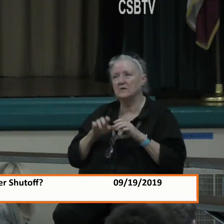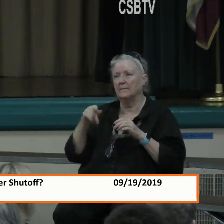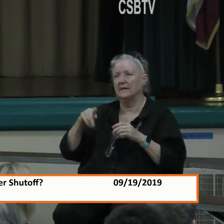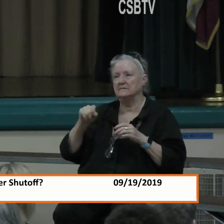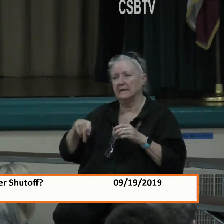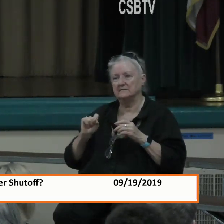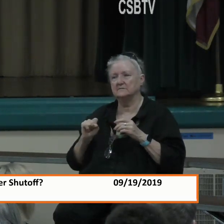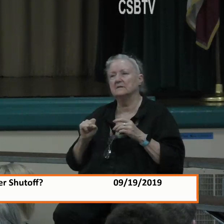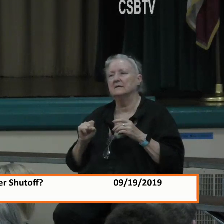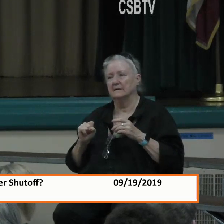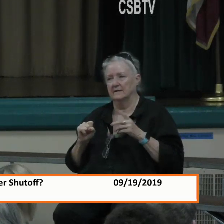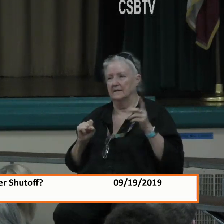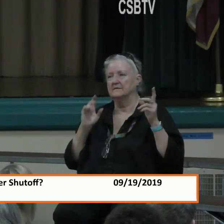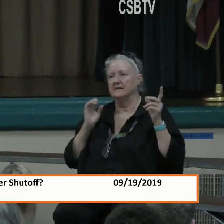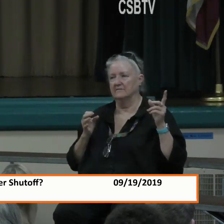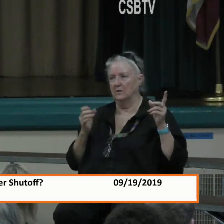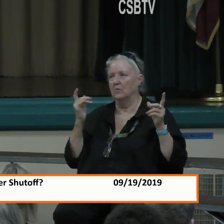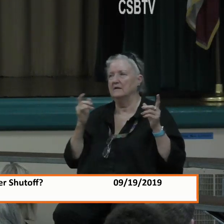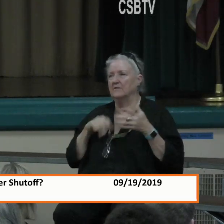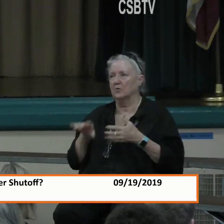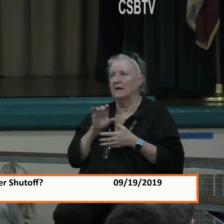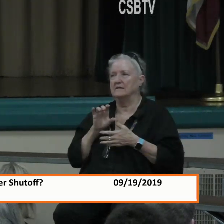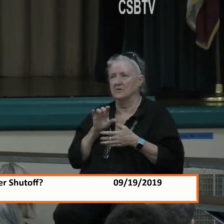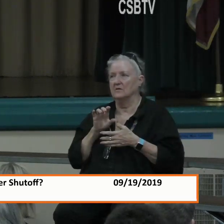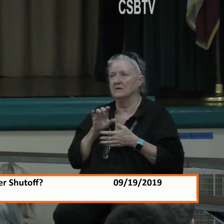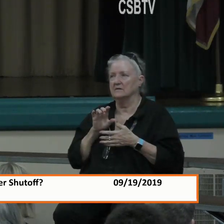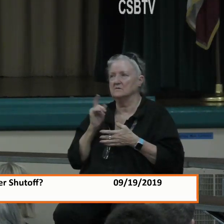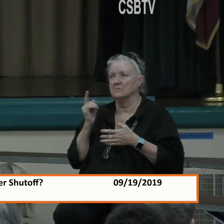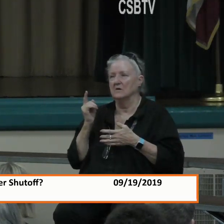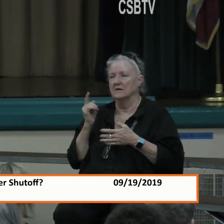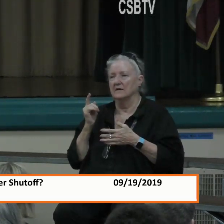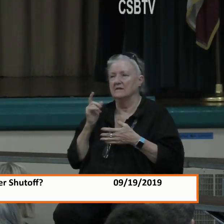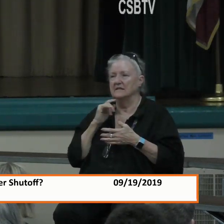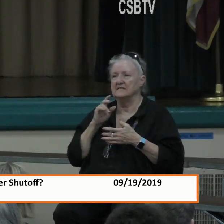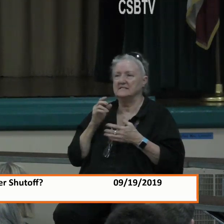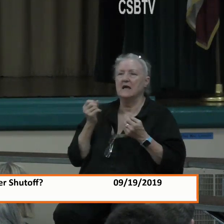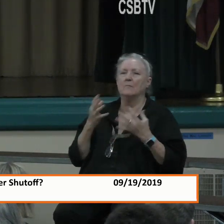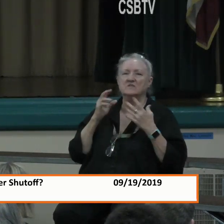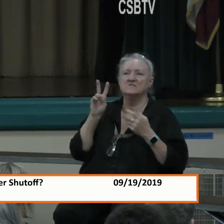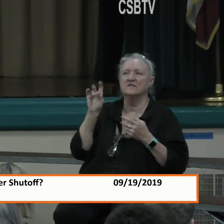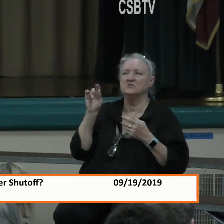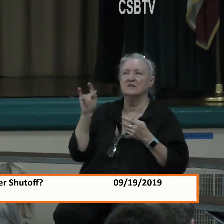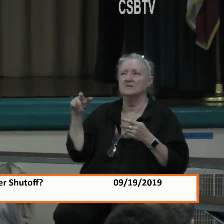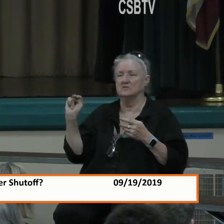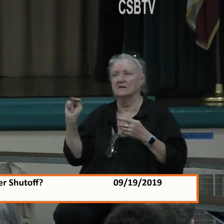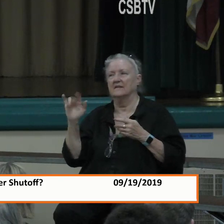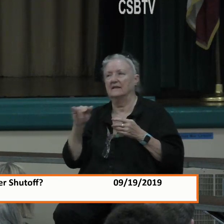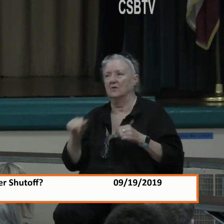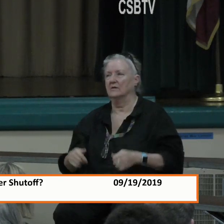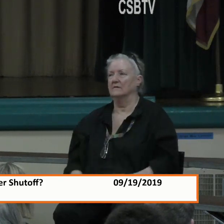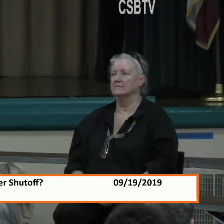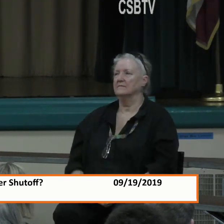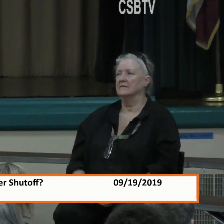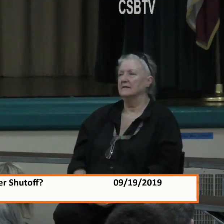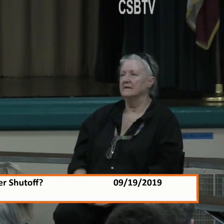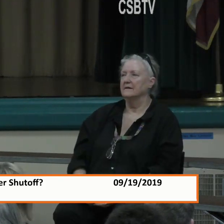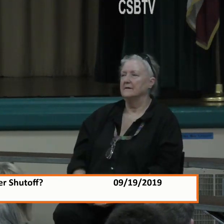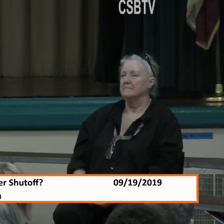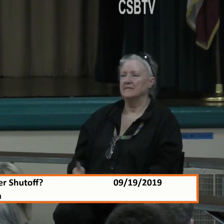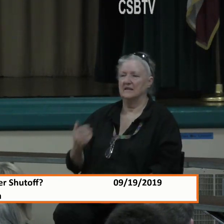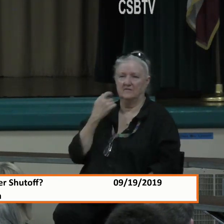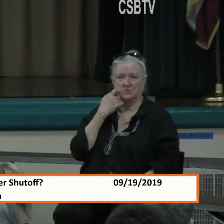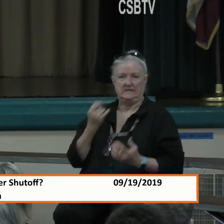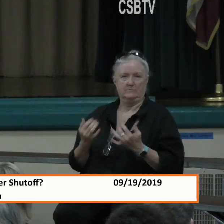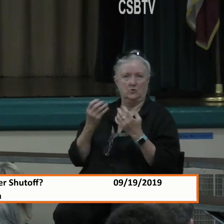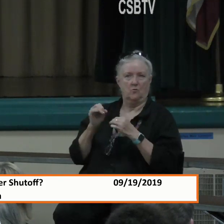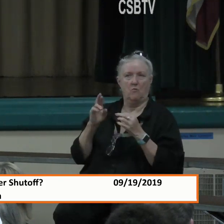PSPS. Definitely one of the criteria is, the vegetation in that area, and if it's recently